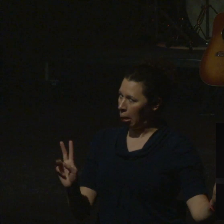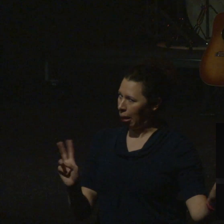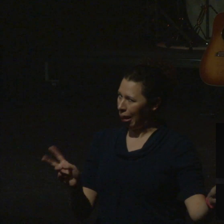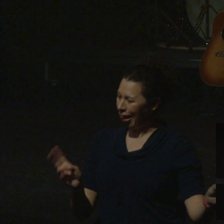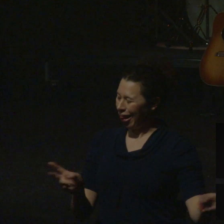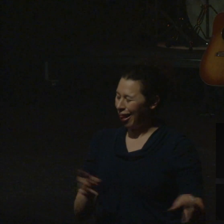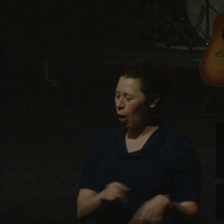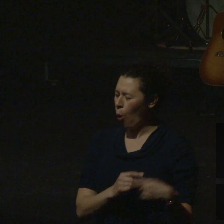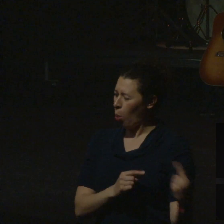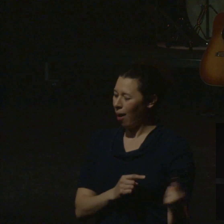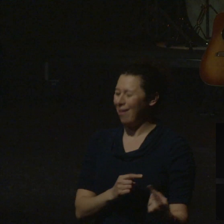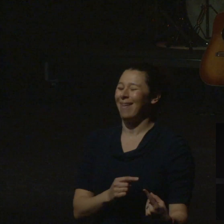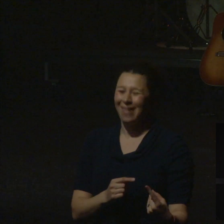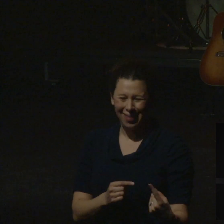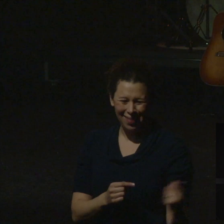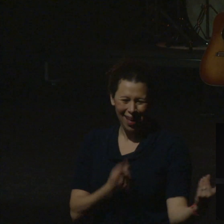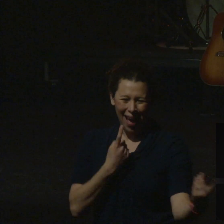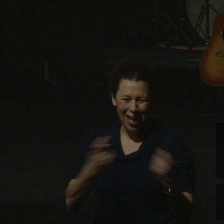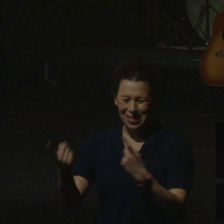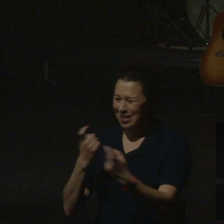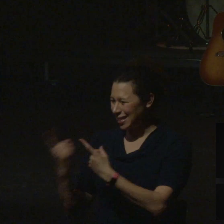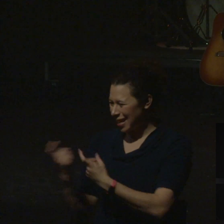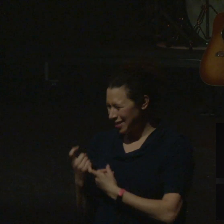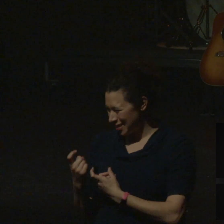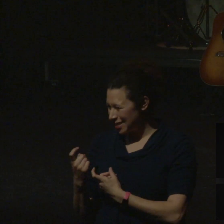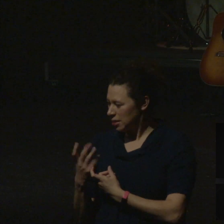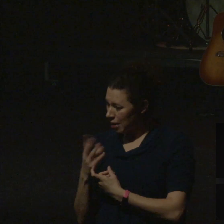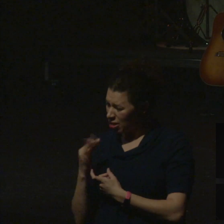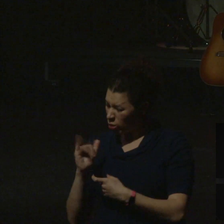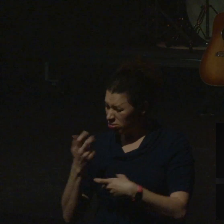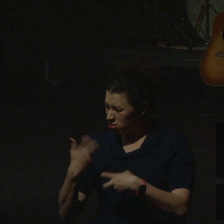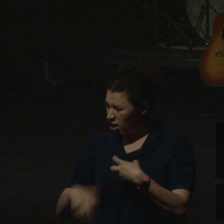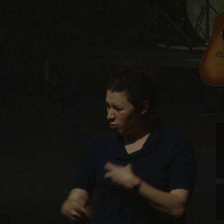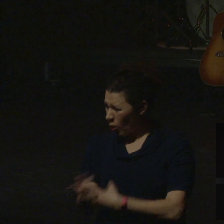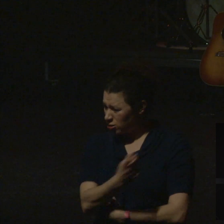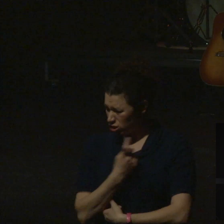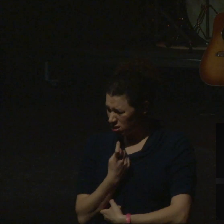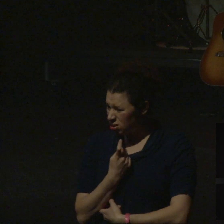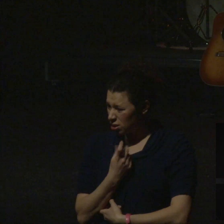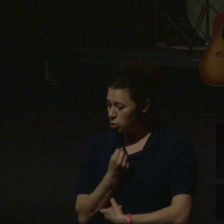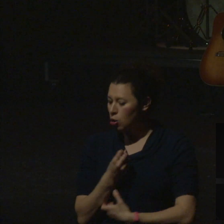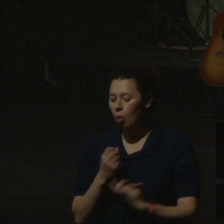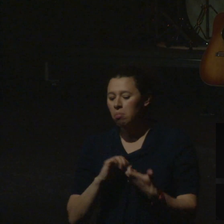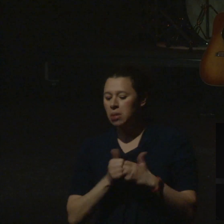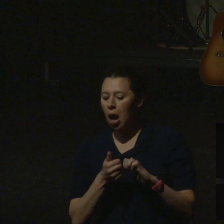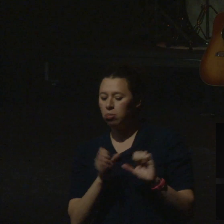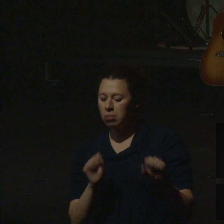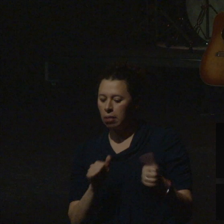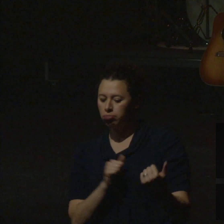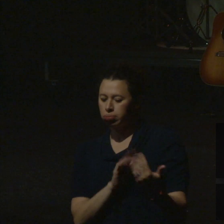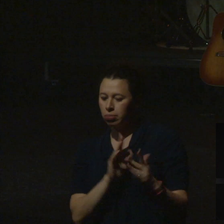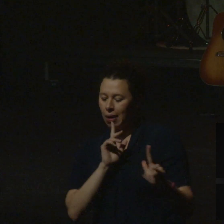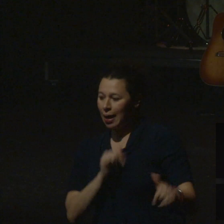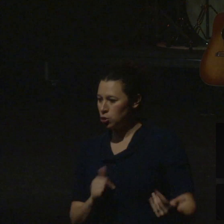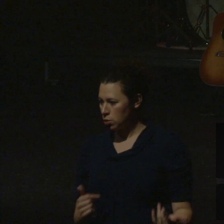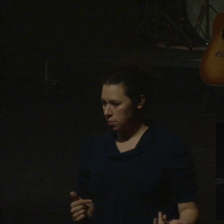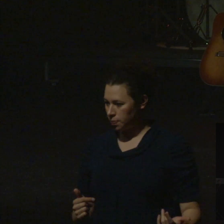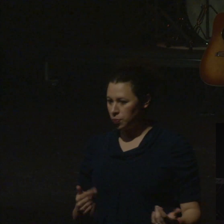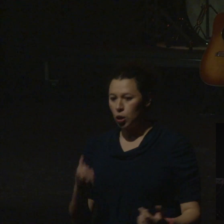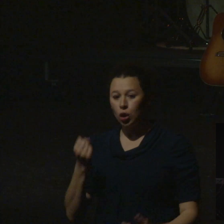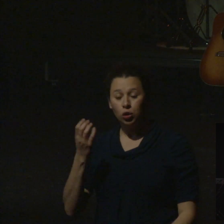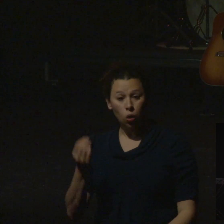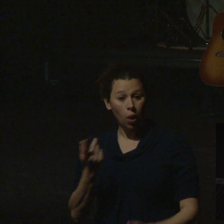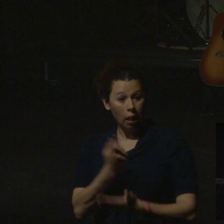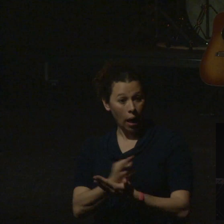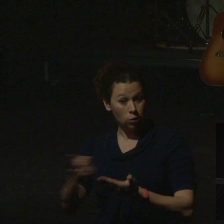Last week, we kicked this thing off by answering the question of, isn't Christianity evil? If you've missed